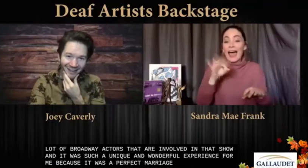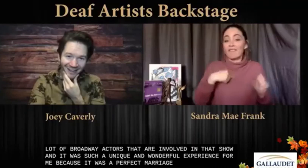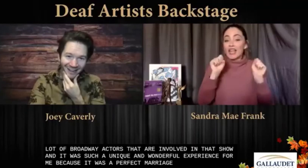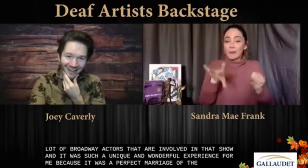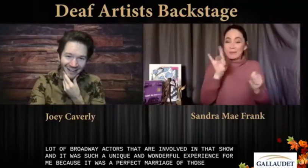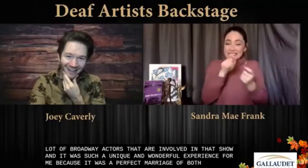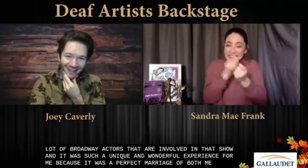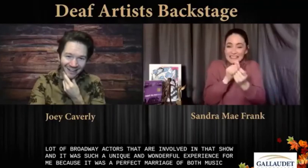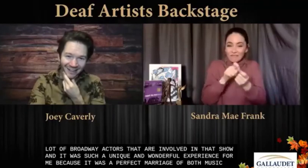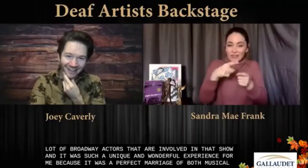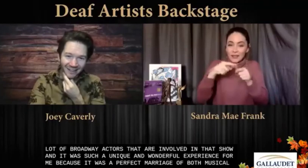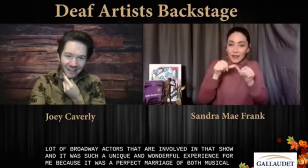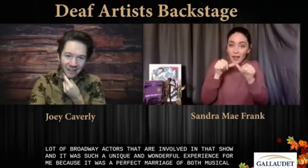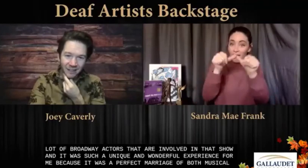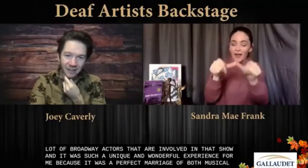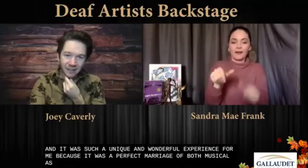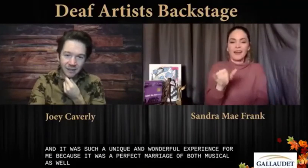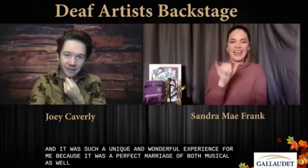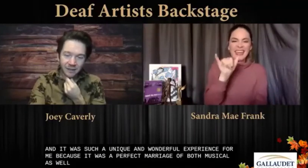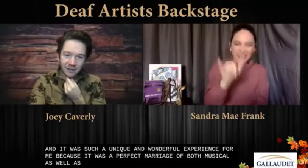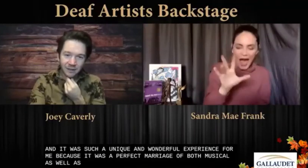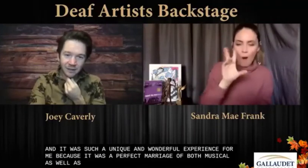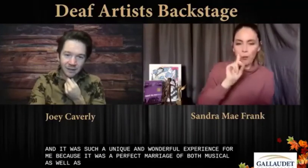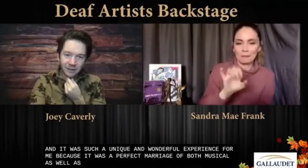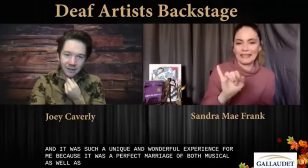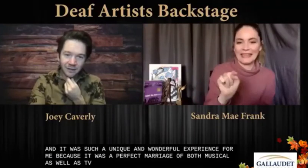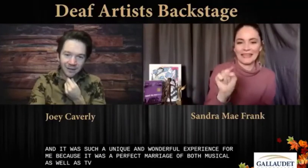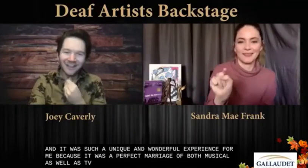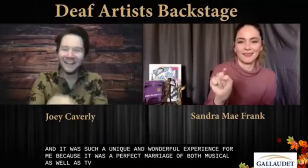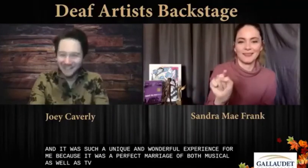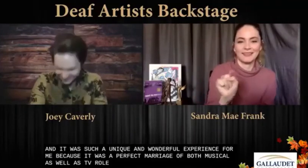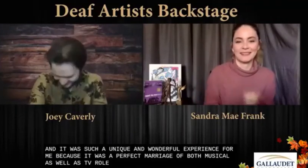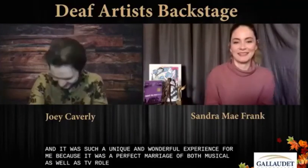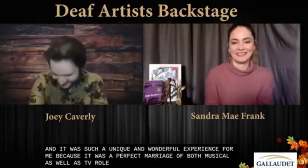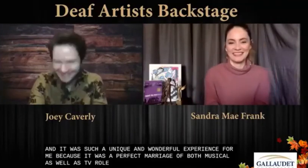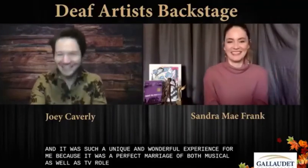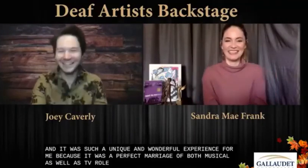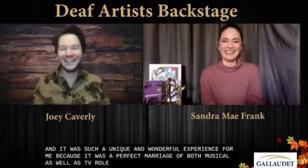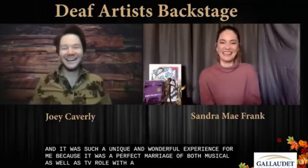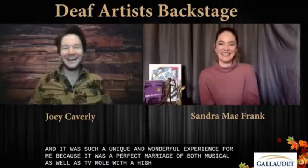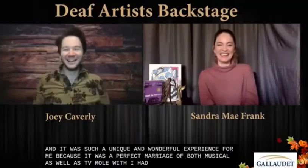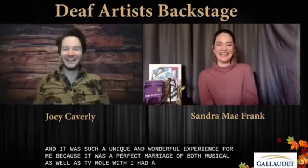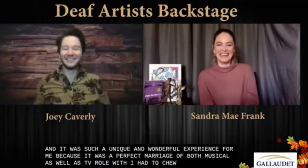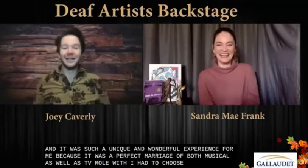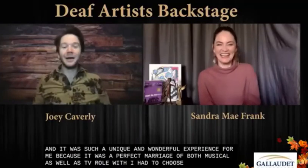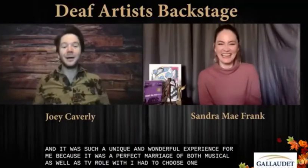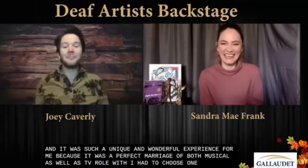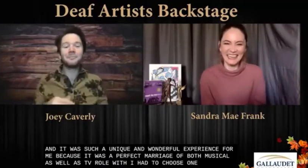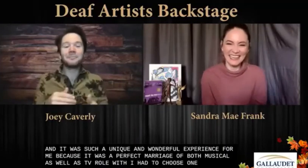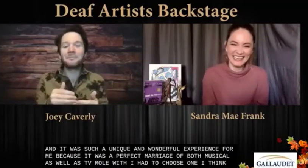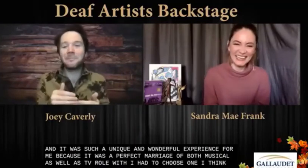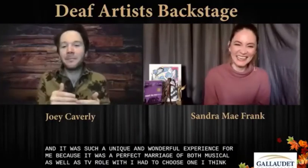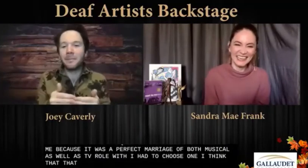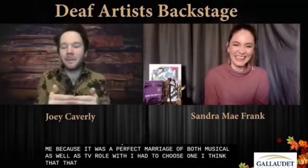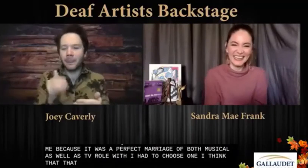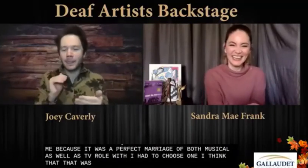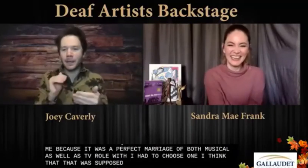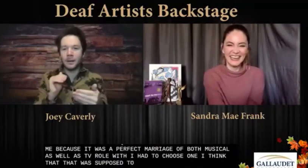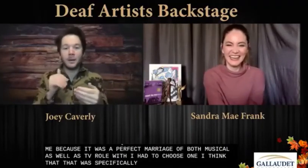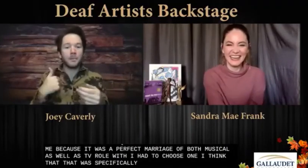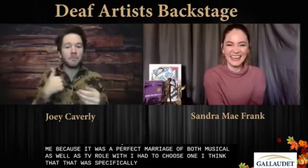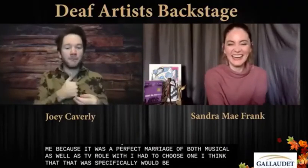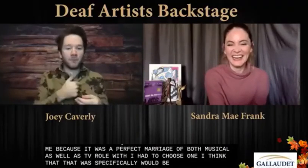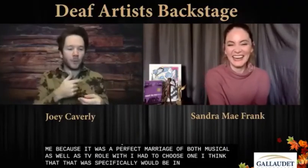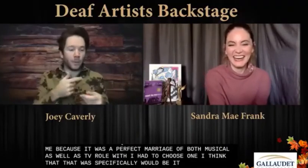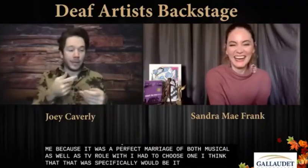of both musical as well as tv role if i had to choose one i think that that specifically